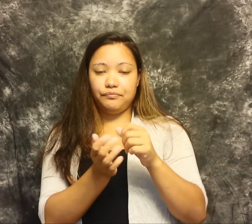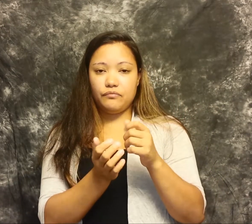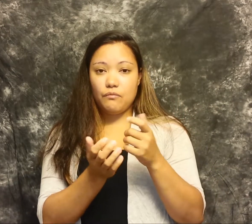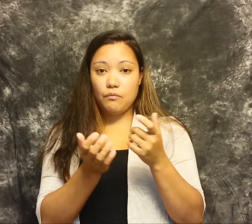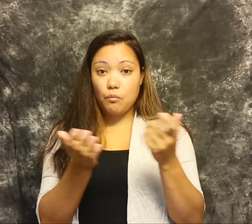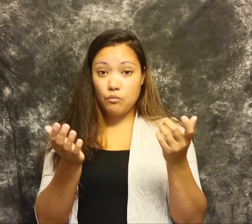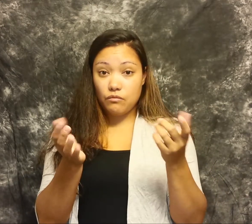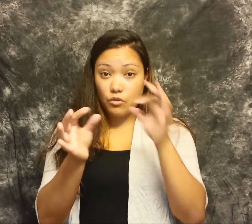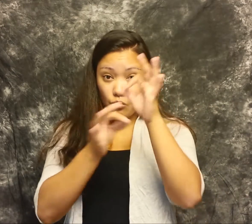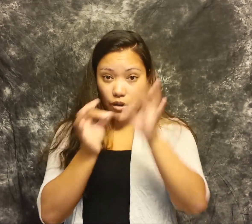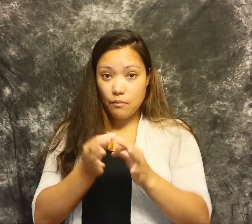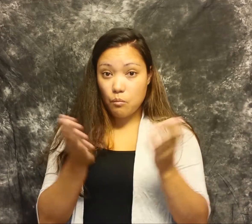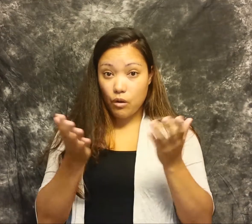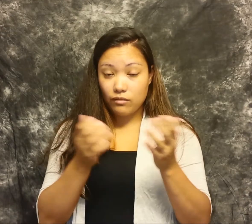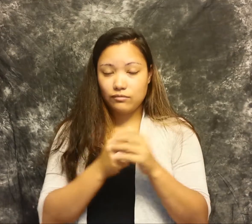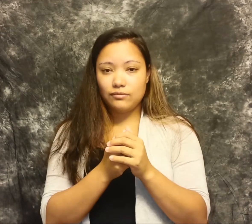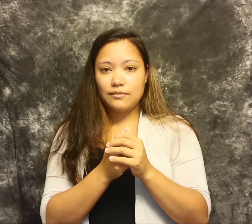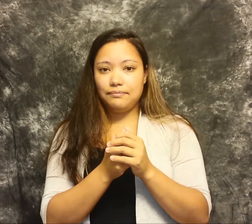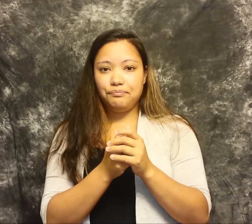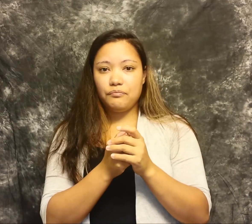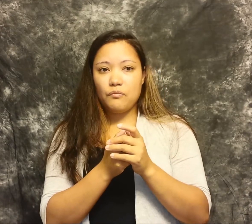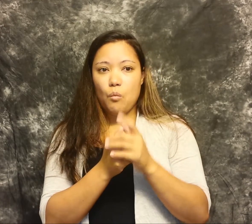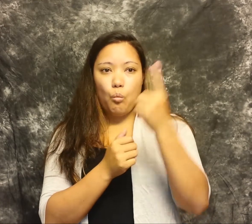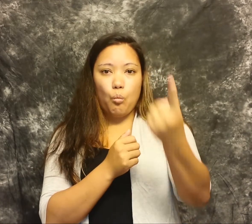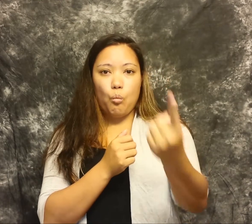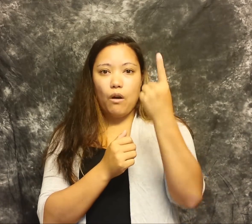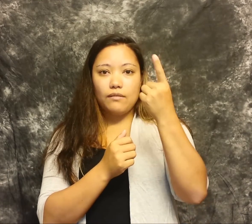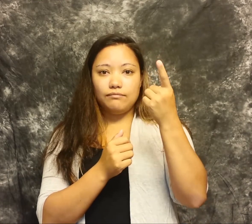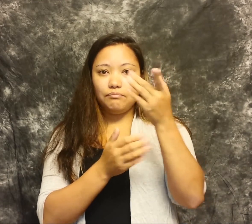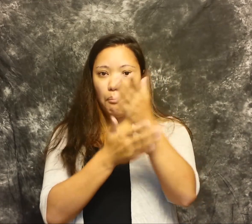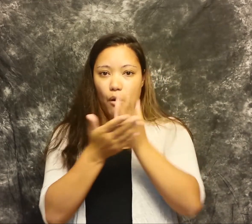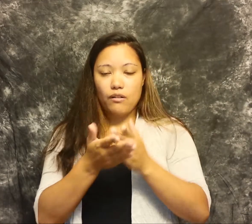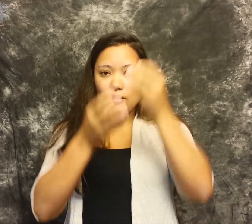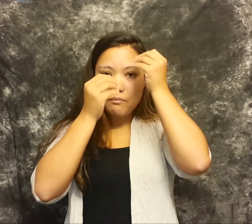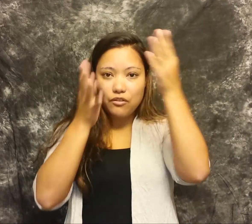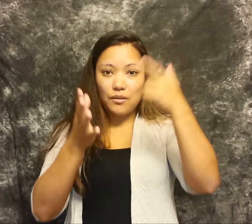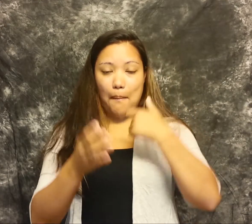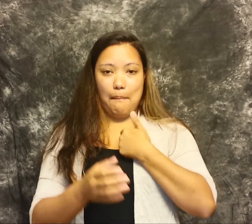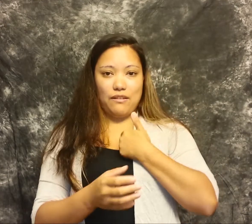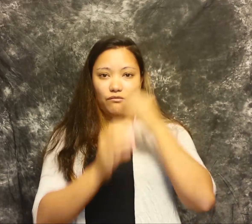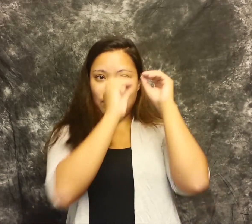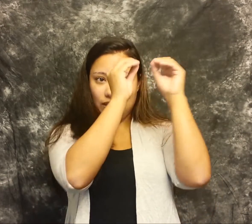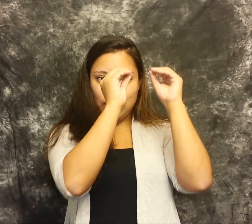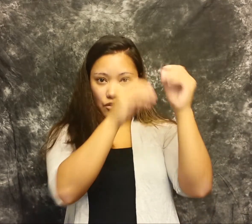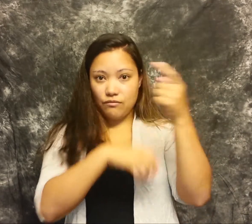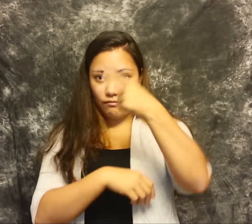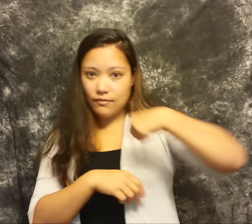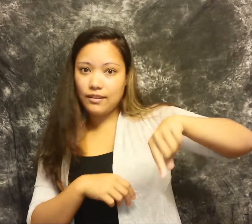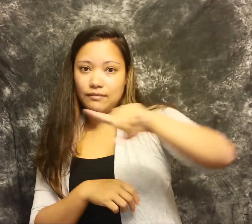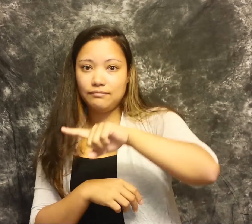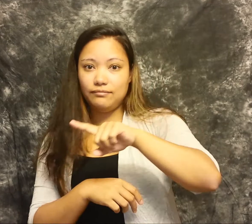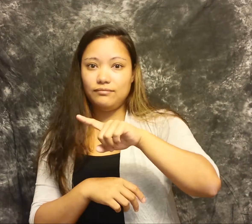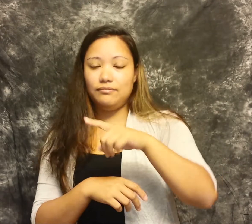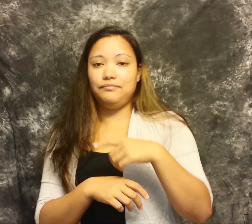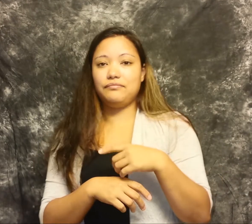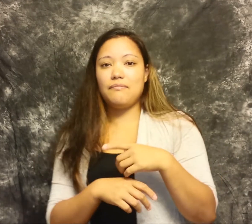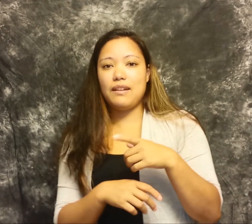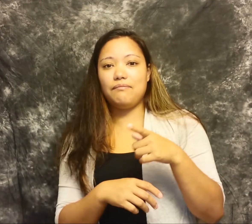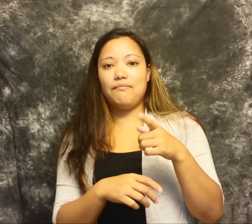something that I've taught them in class, kind of like they're teaching it back to me. And very often, amazingly often, especially early in the